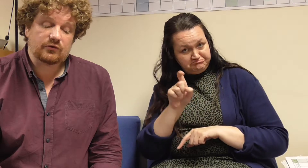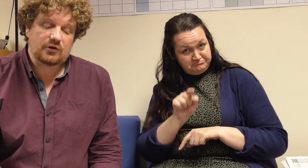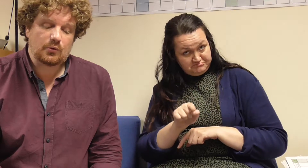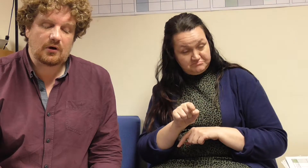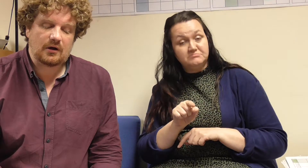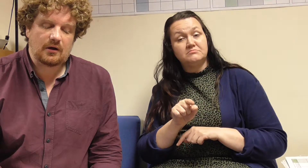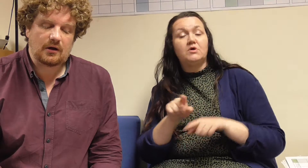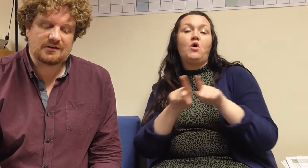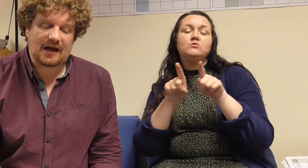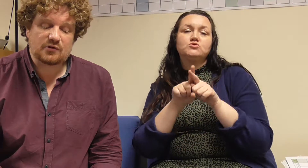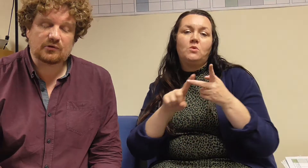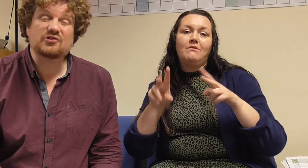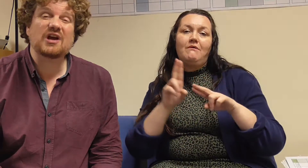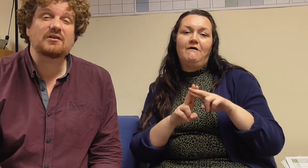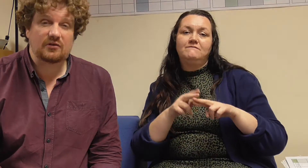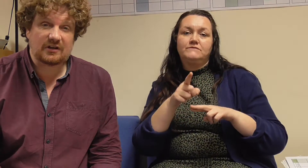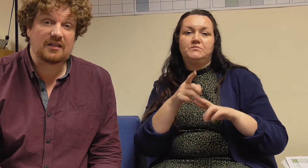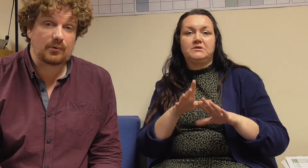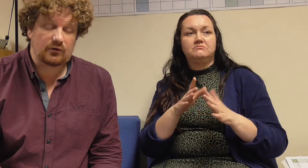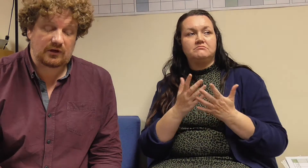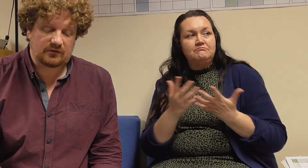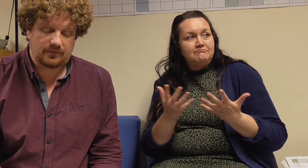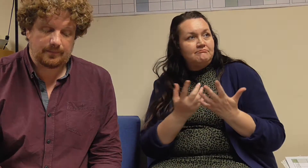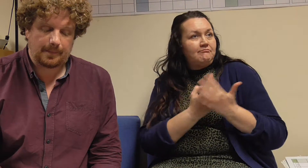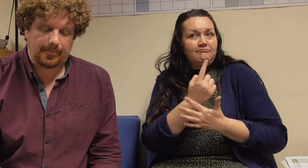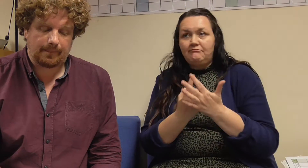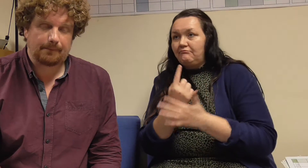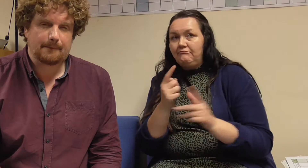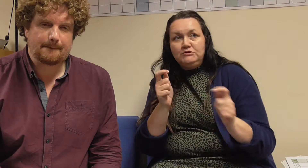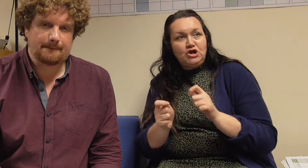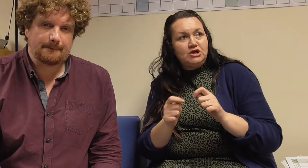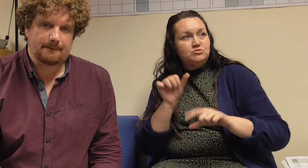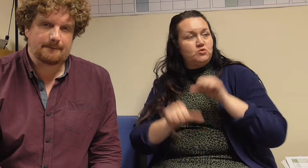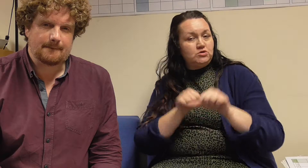And if also you were adaptable to changes in the process.